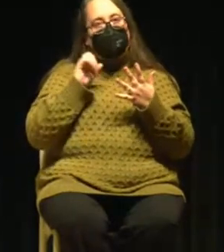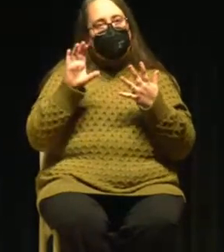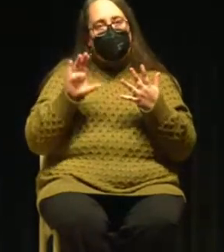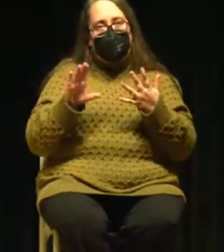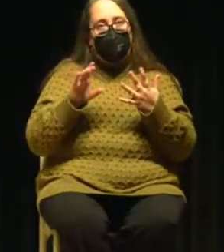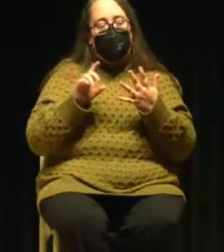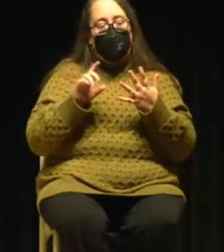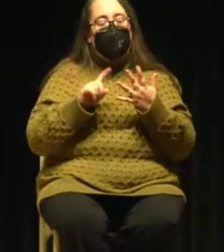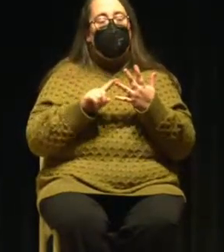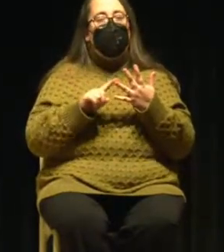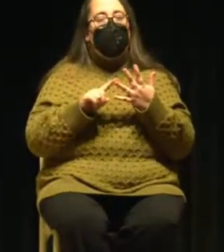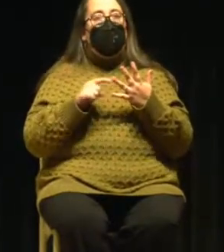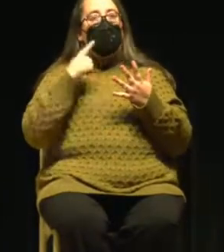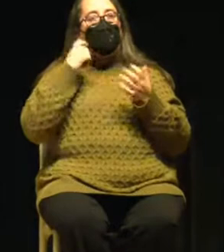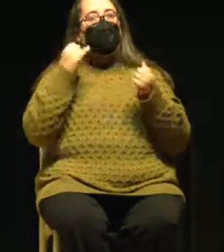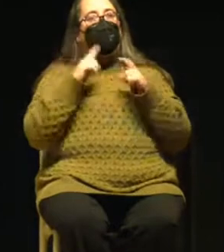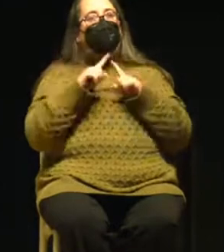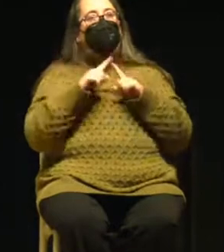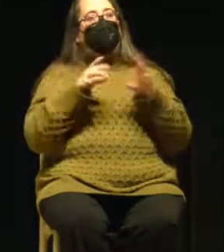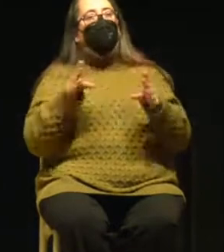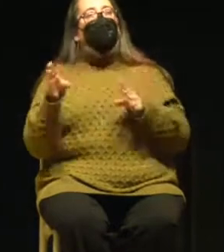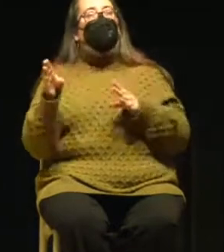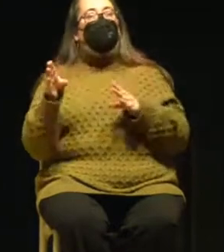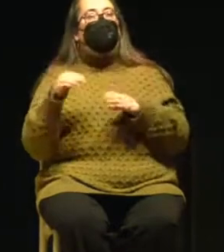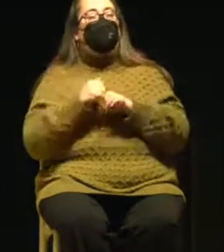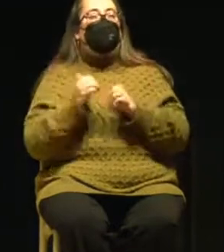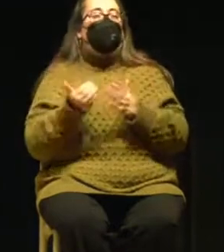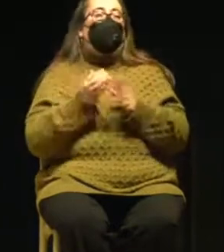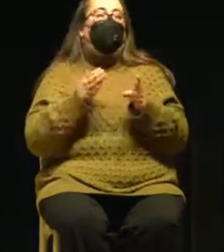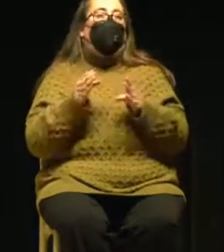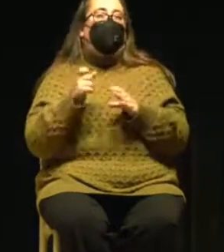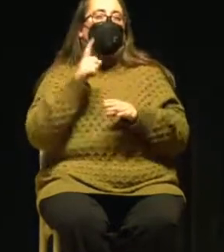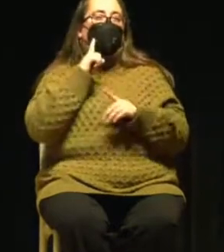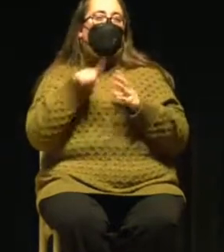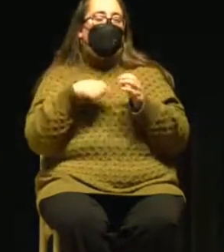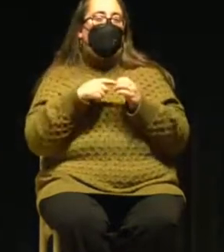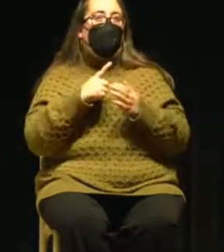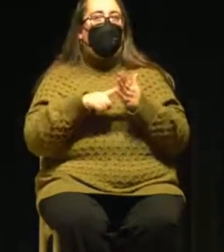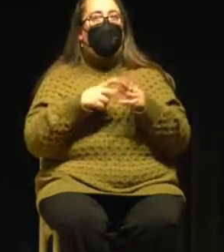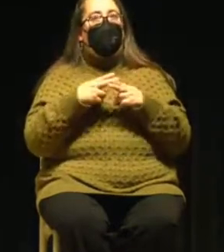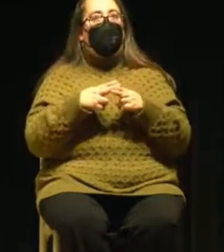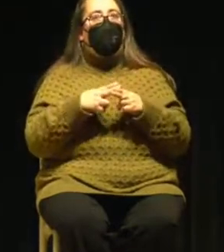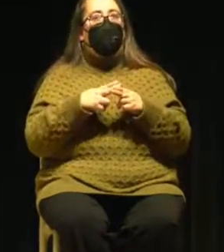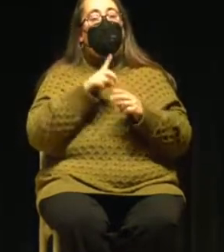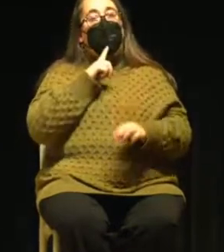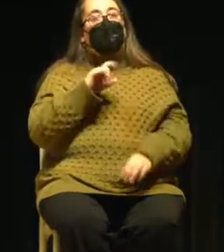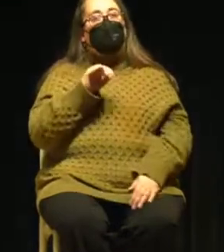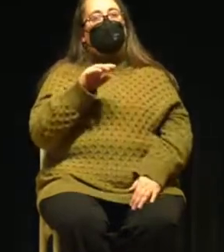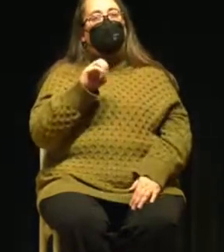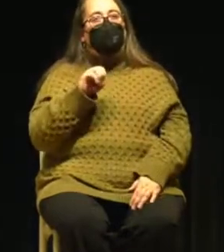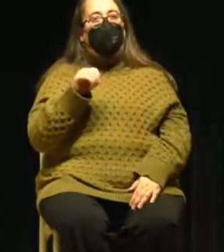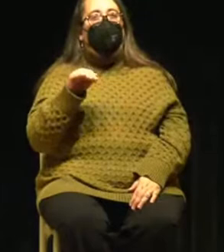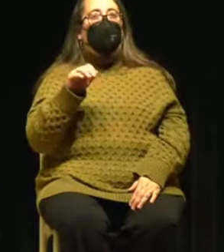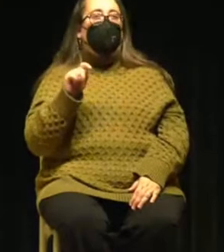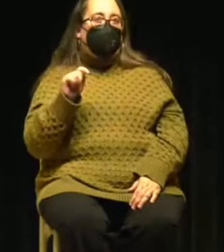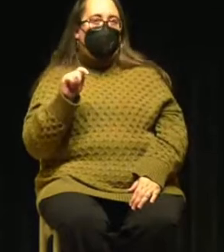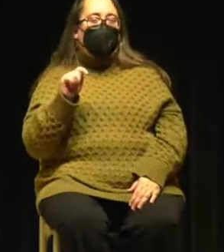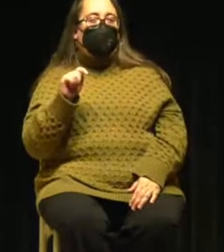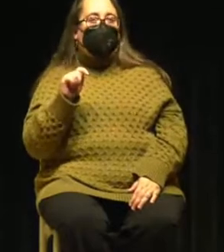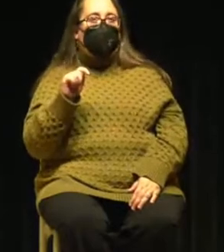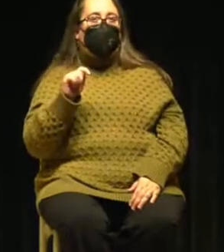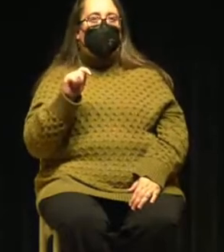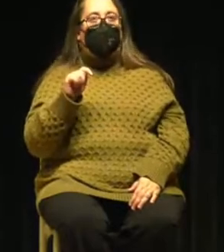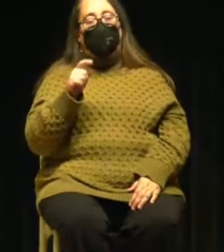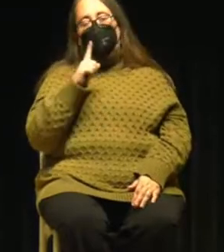fantastic. I think in a lot of ways you've created a new way of thinking about what we call true crime podcasts for, you know, benefits of others. I mean, it's